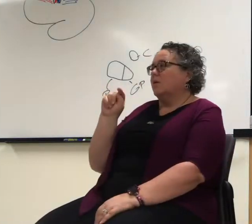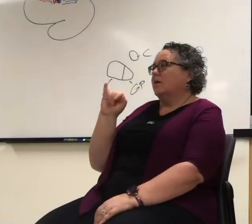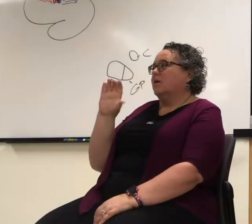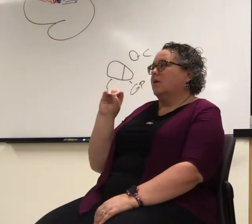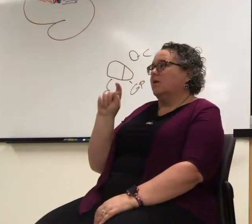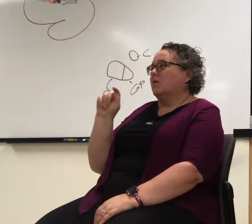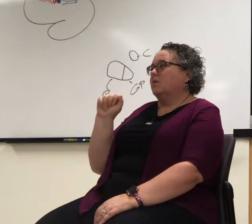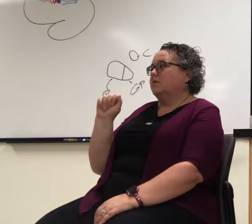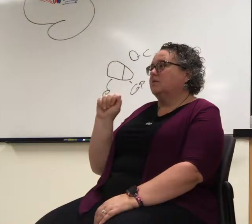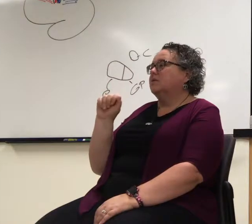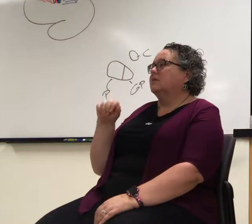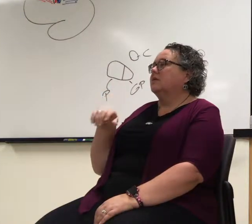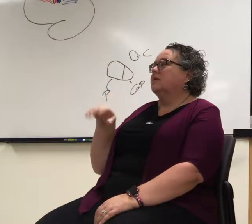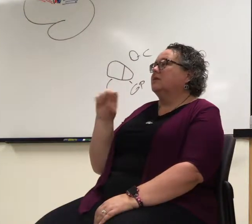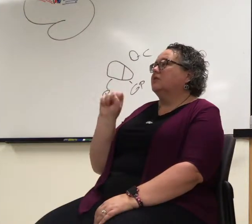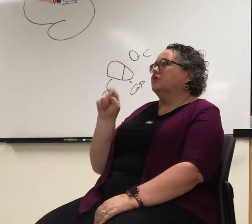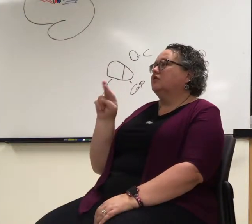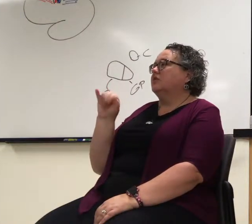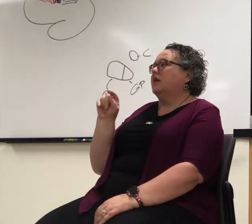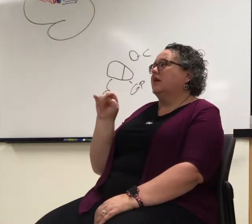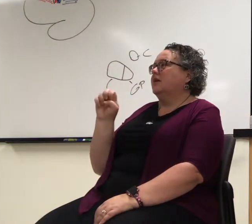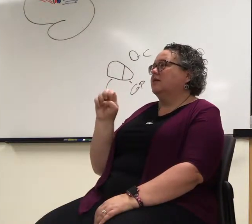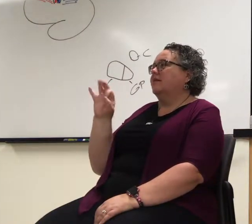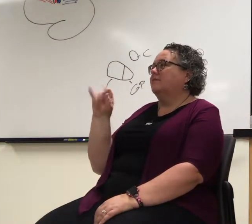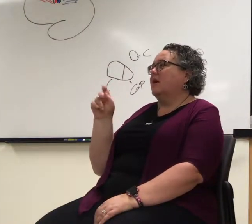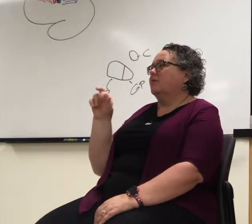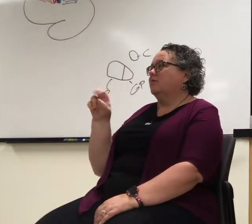These corticostriate fibers project to